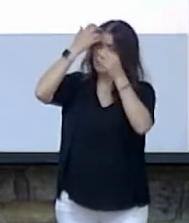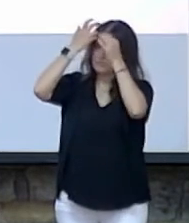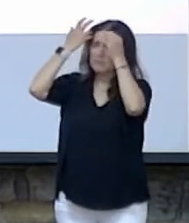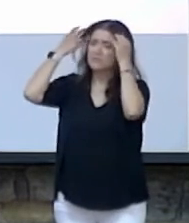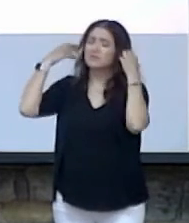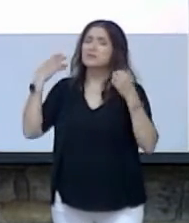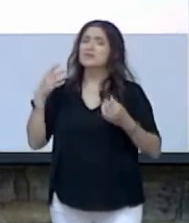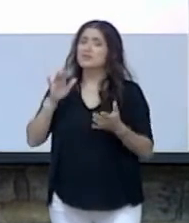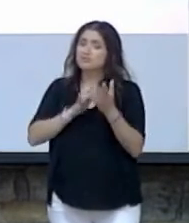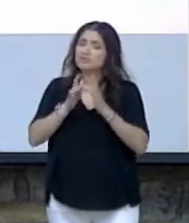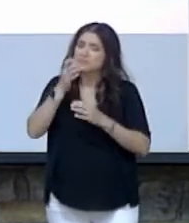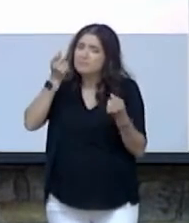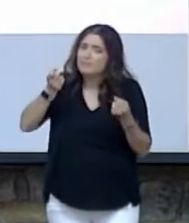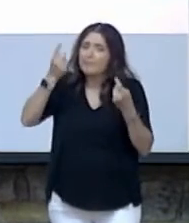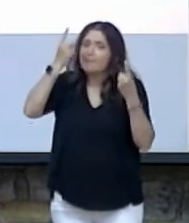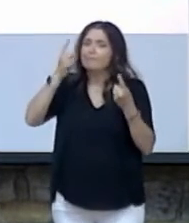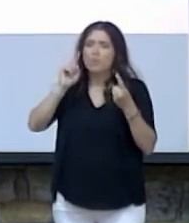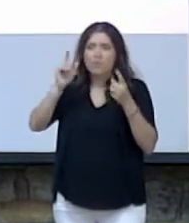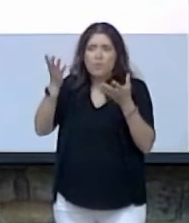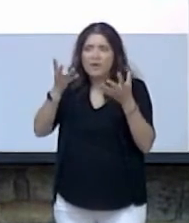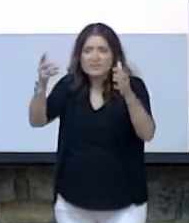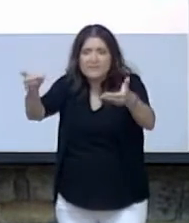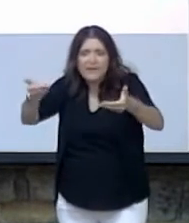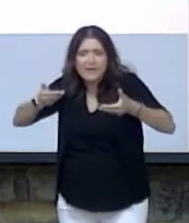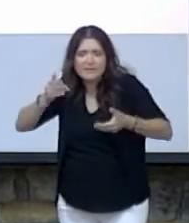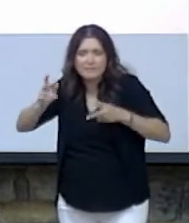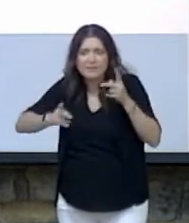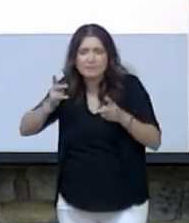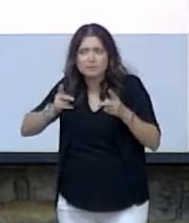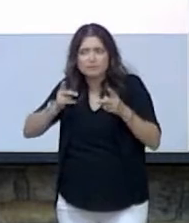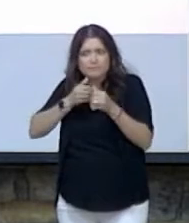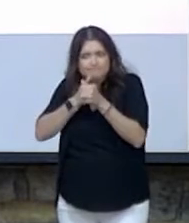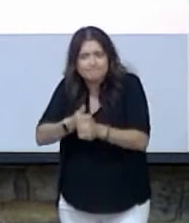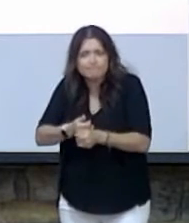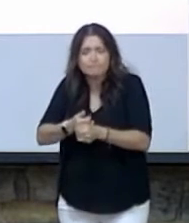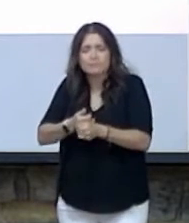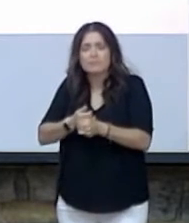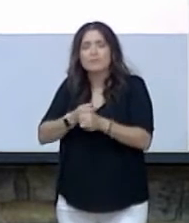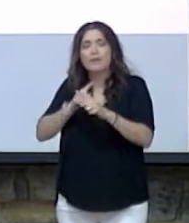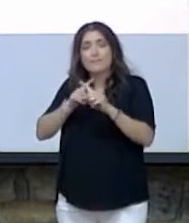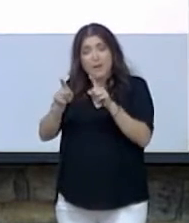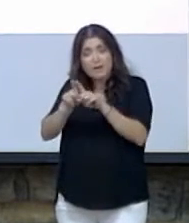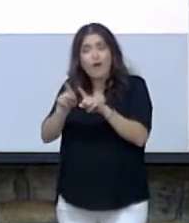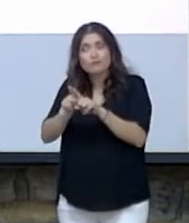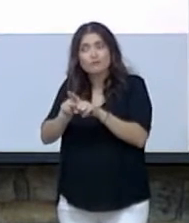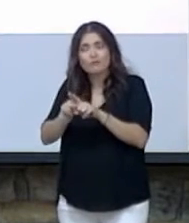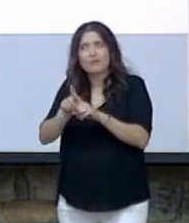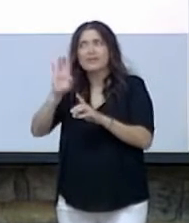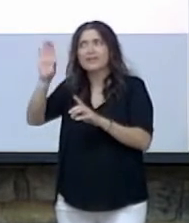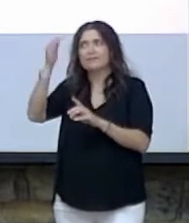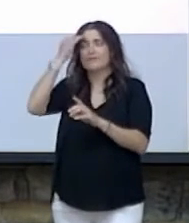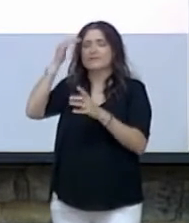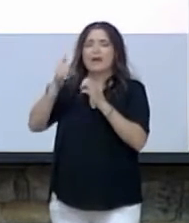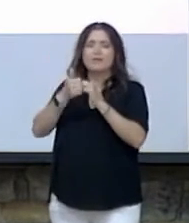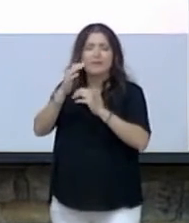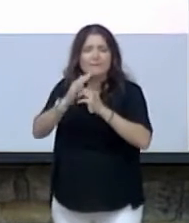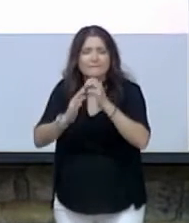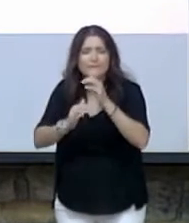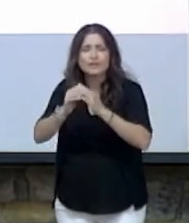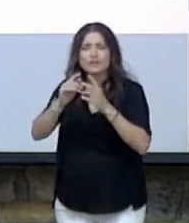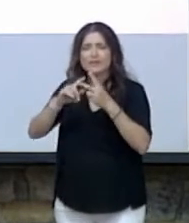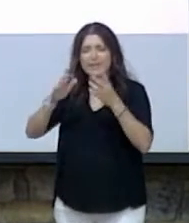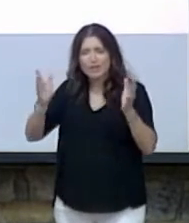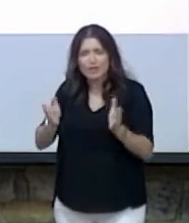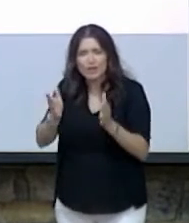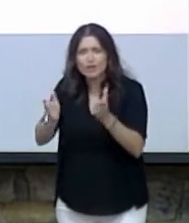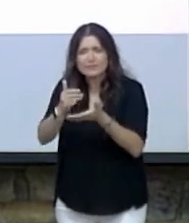He understands what he's inviting people to, but on the same side, he understands how to comfort and how to encourage and how to help people